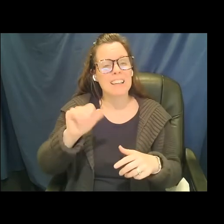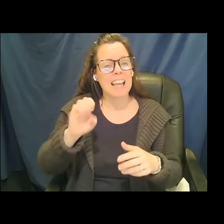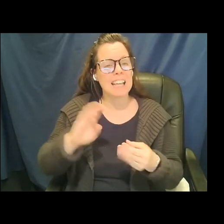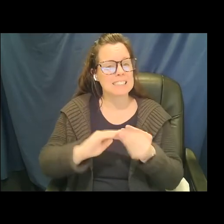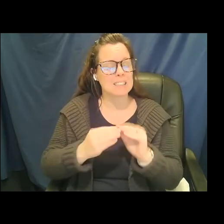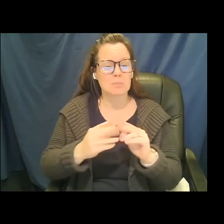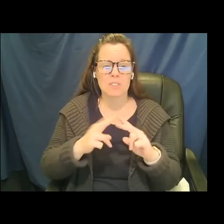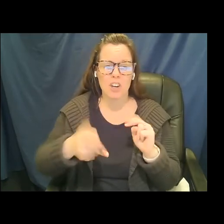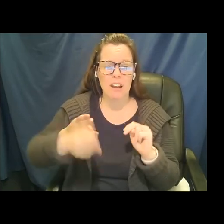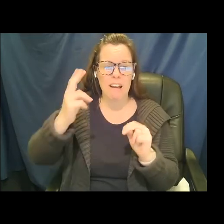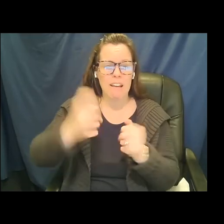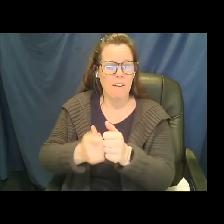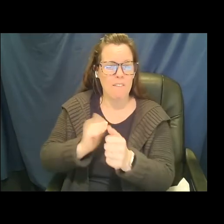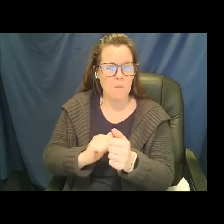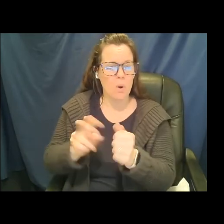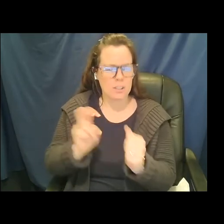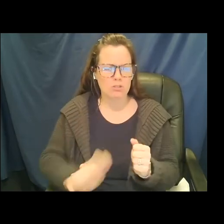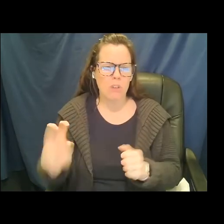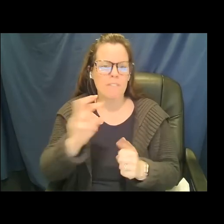avoiding travel is recommended.